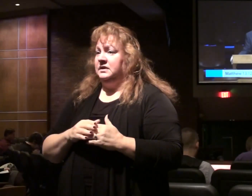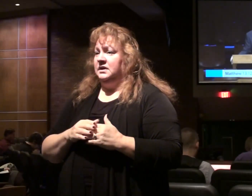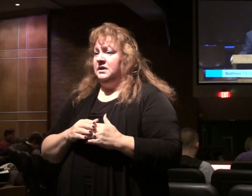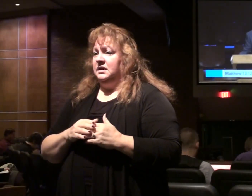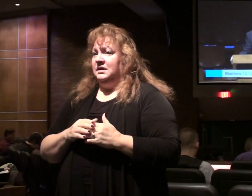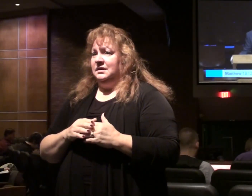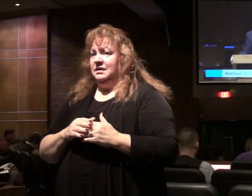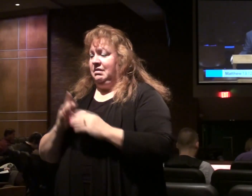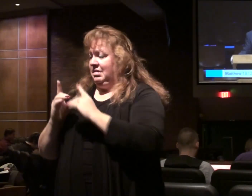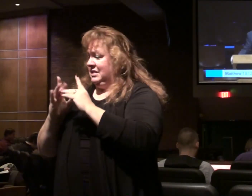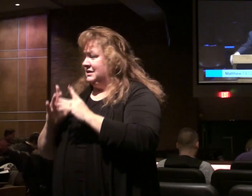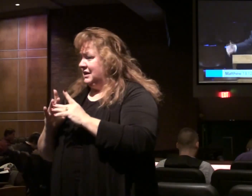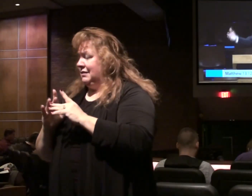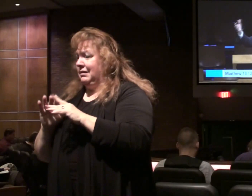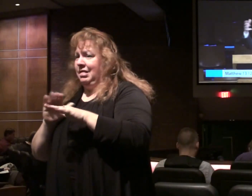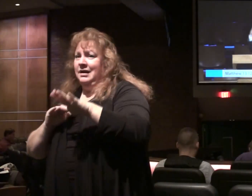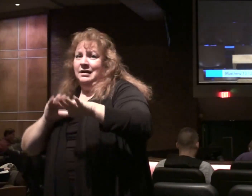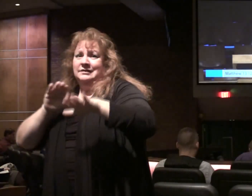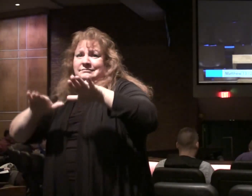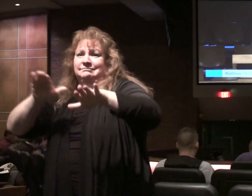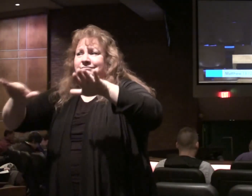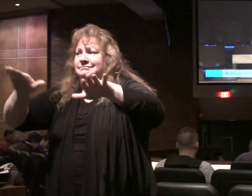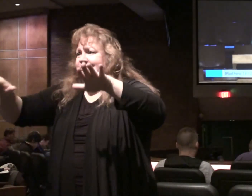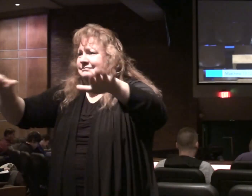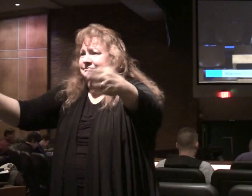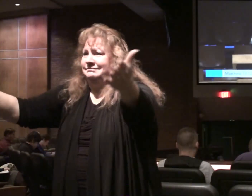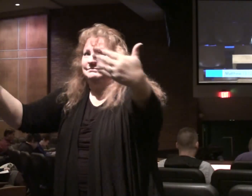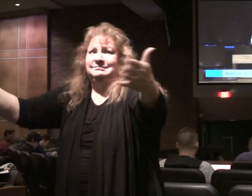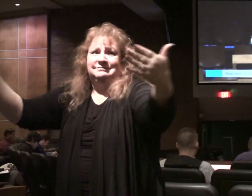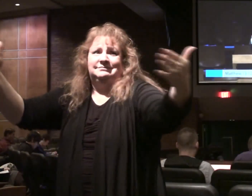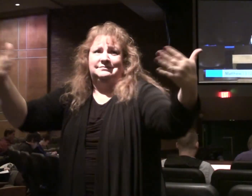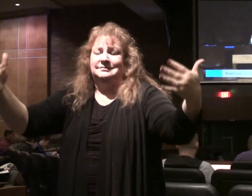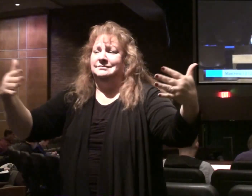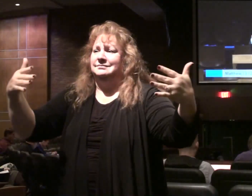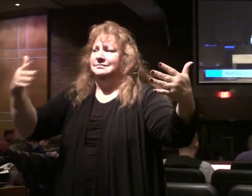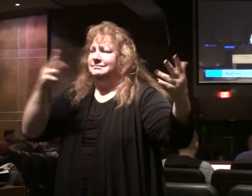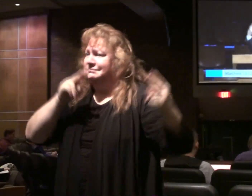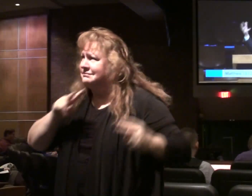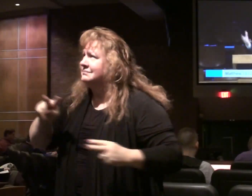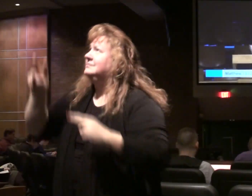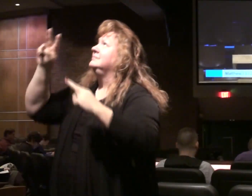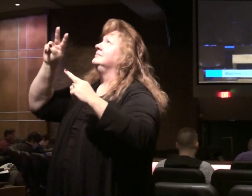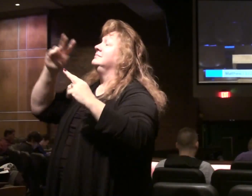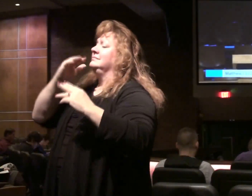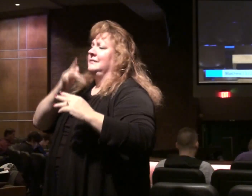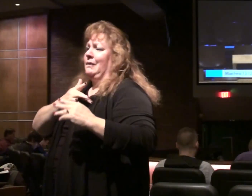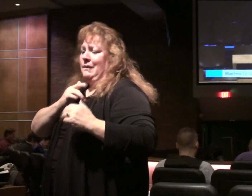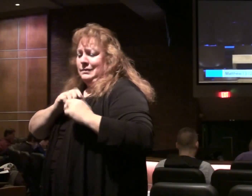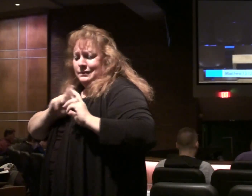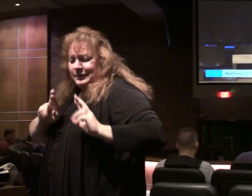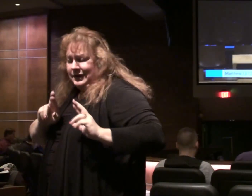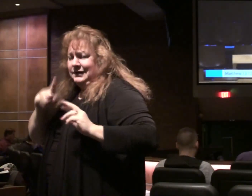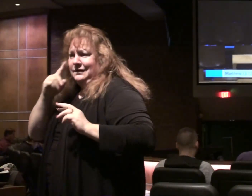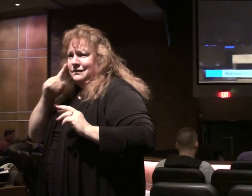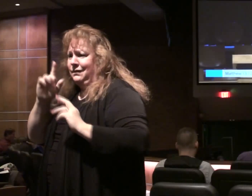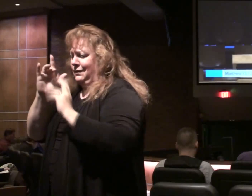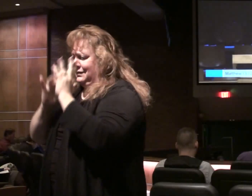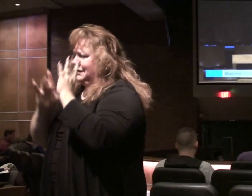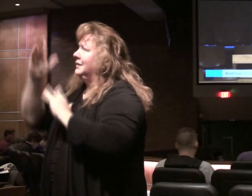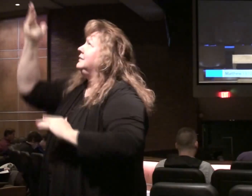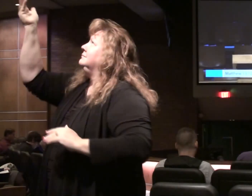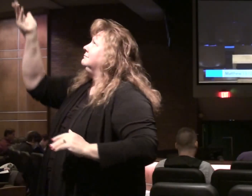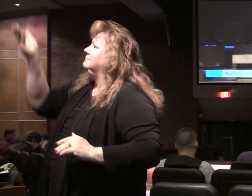His disciples went out to call the nation to repentance and preparation for